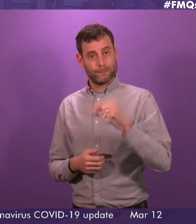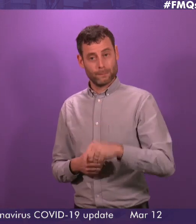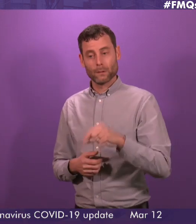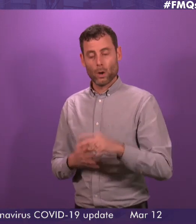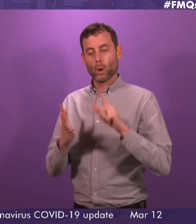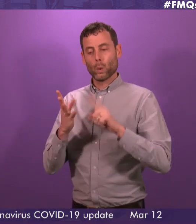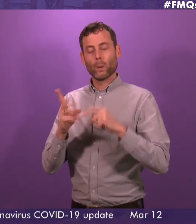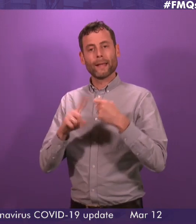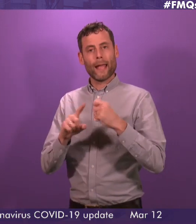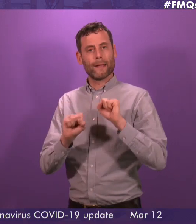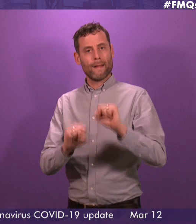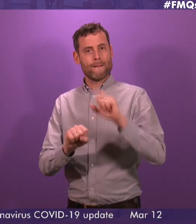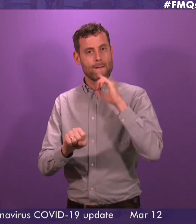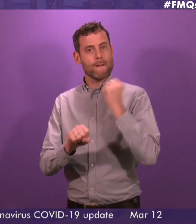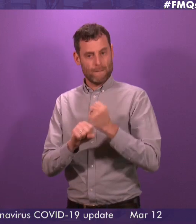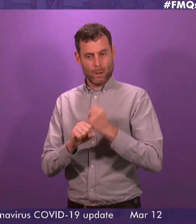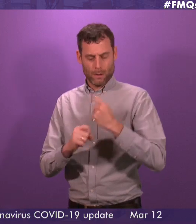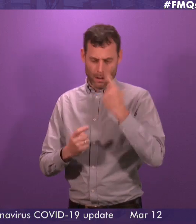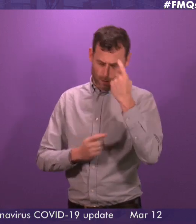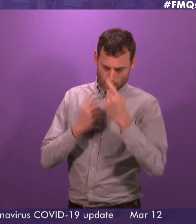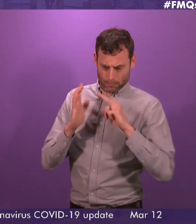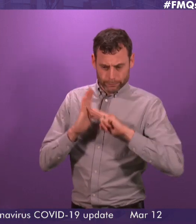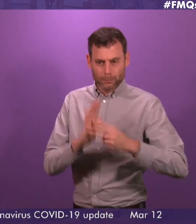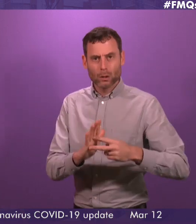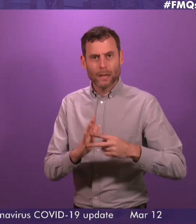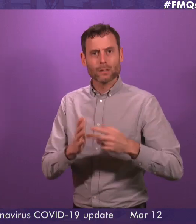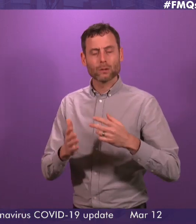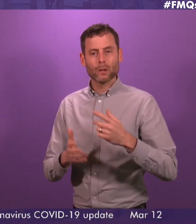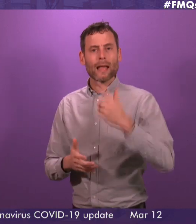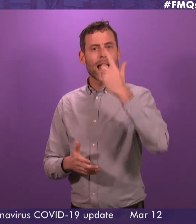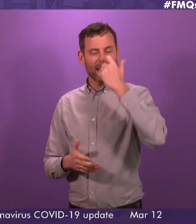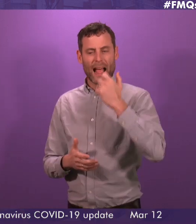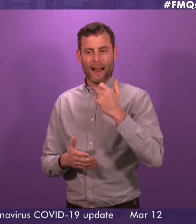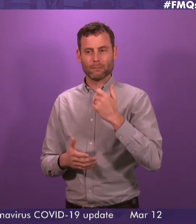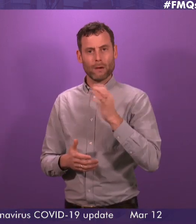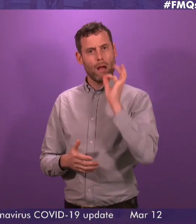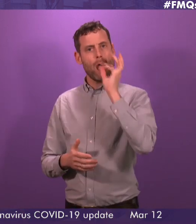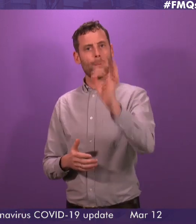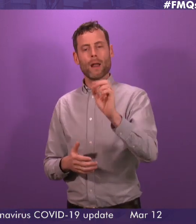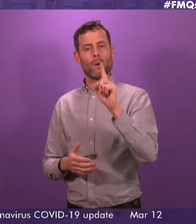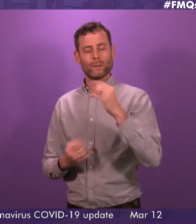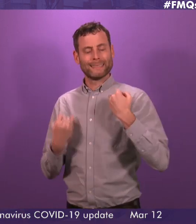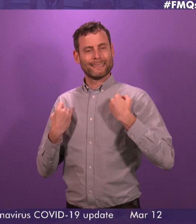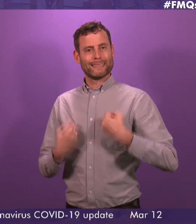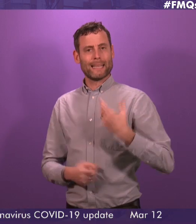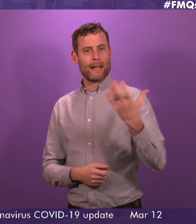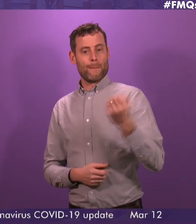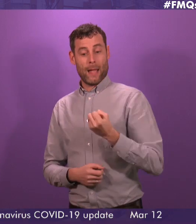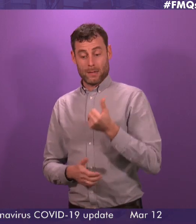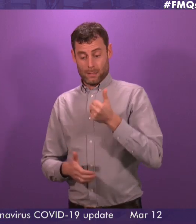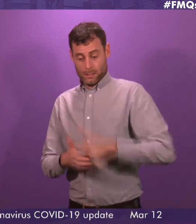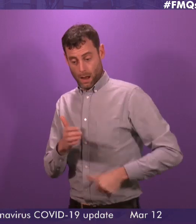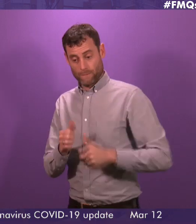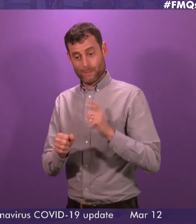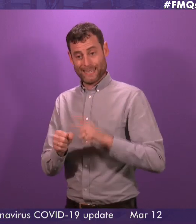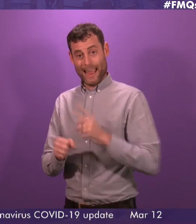the UK Government in terms of access to statutory sick pay, which has been agreed from day one, but also